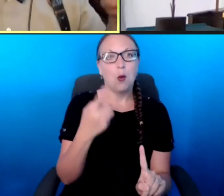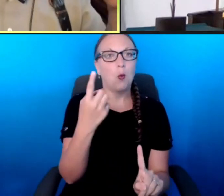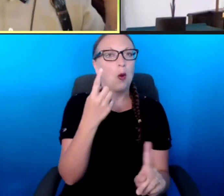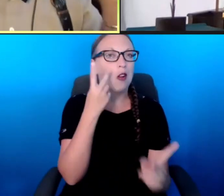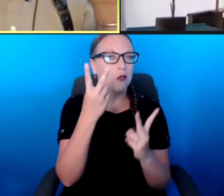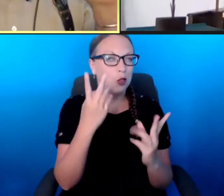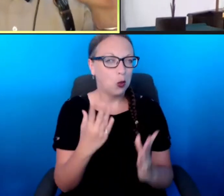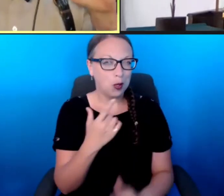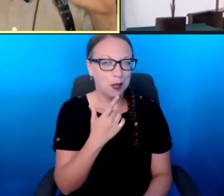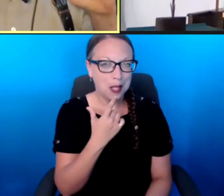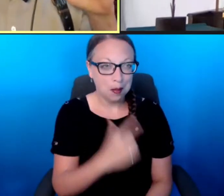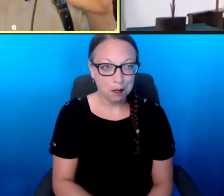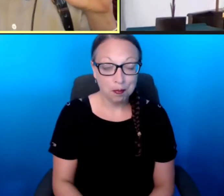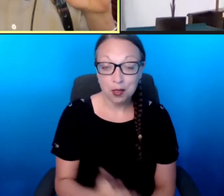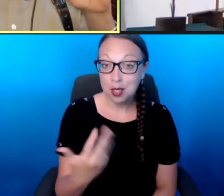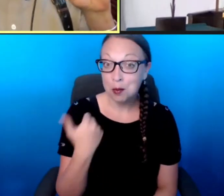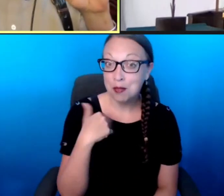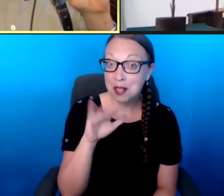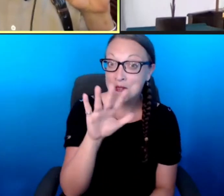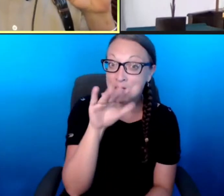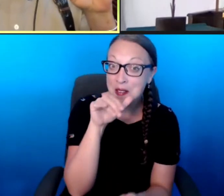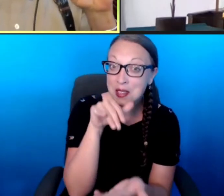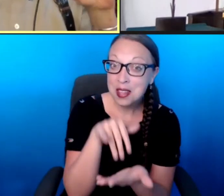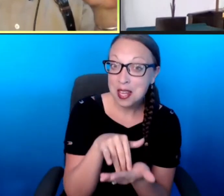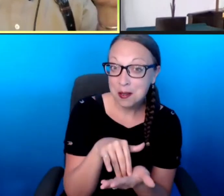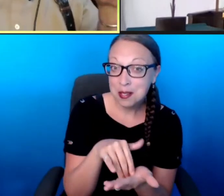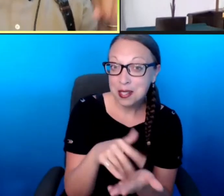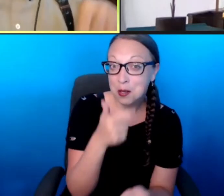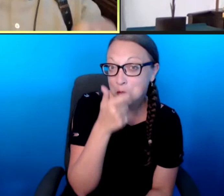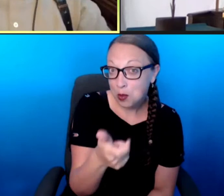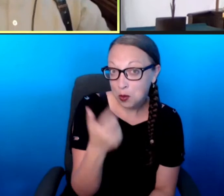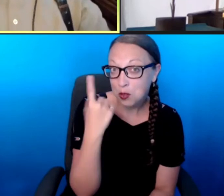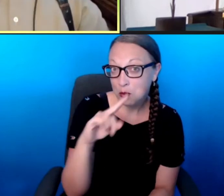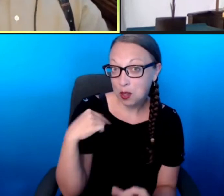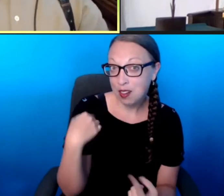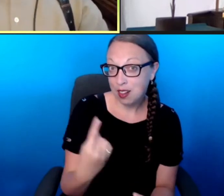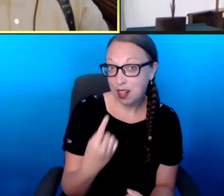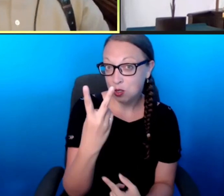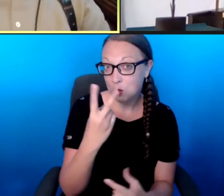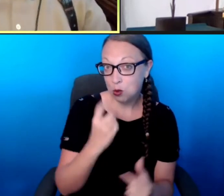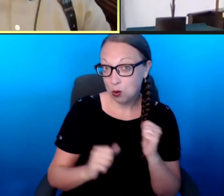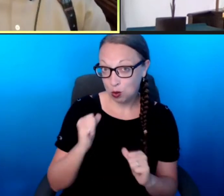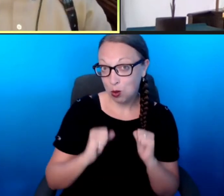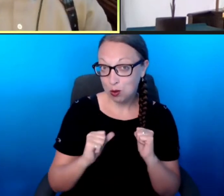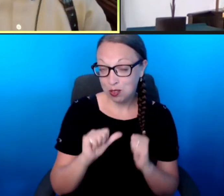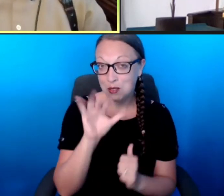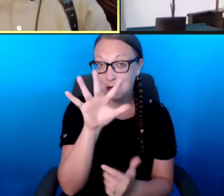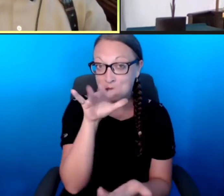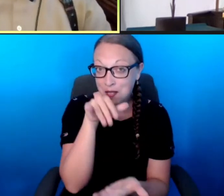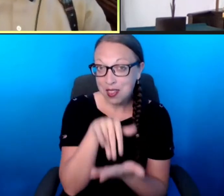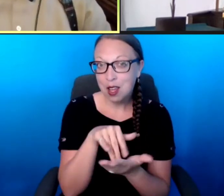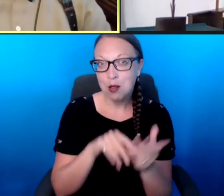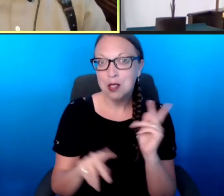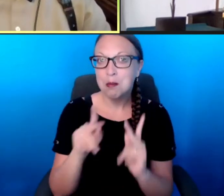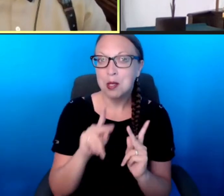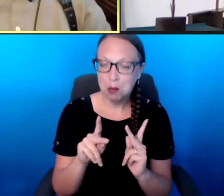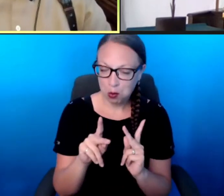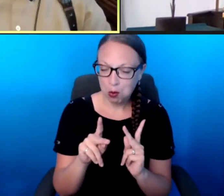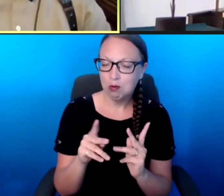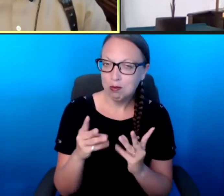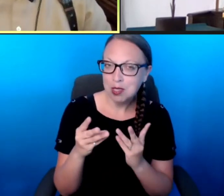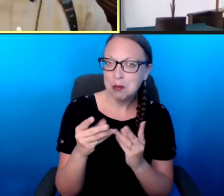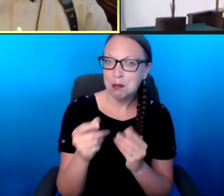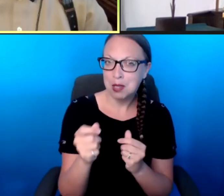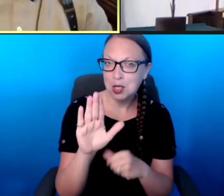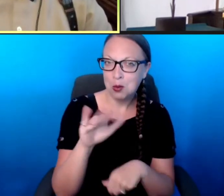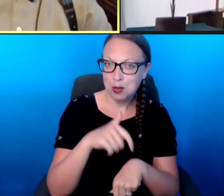had 5,000 views for the last two shows. So 5,000 people are spending time, and that's the greatest gift